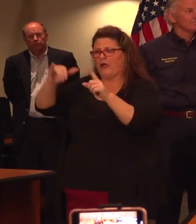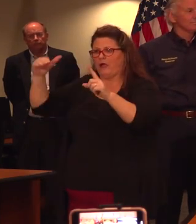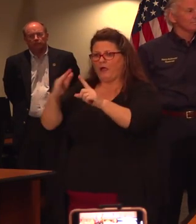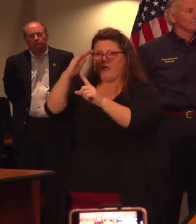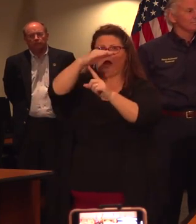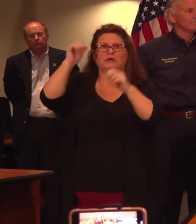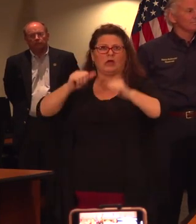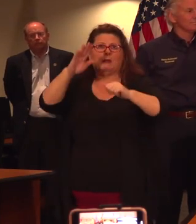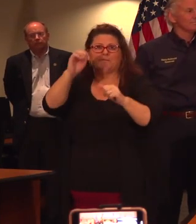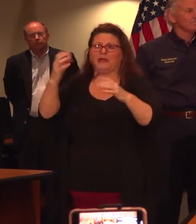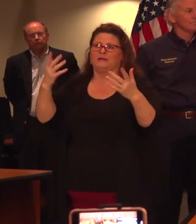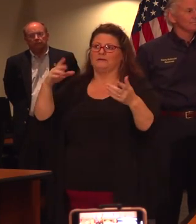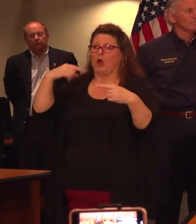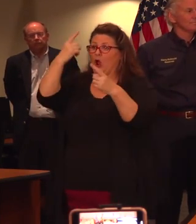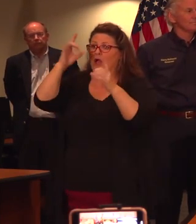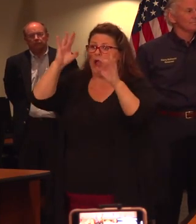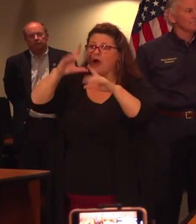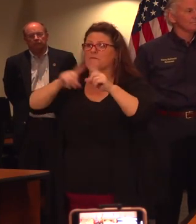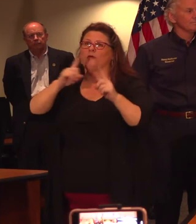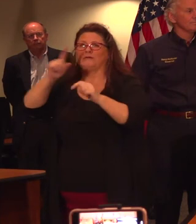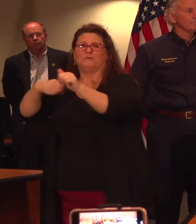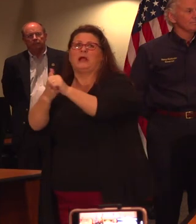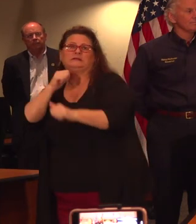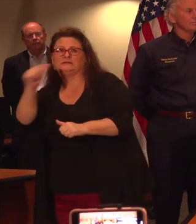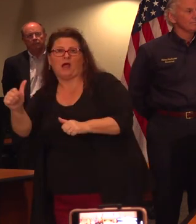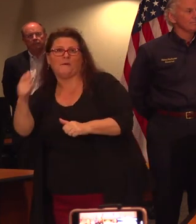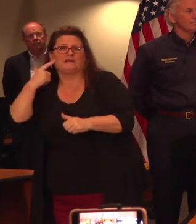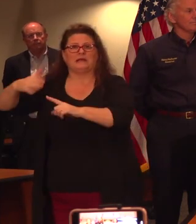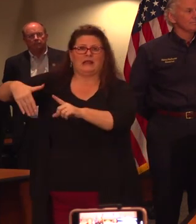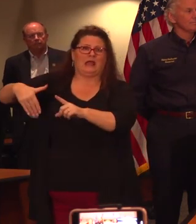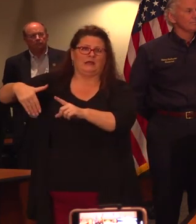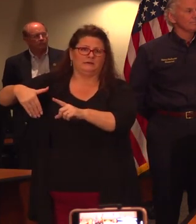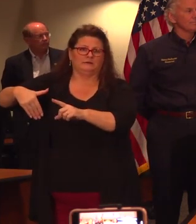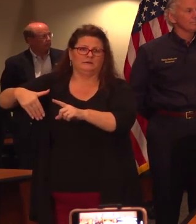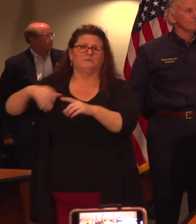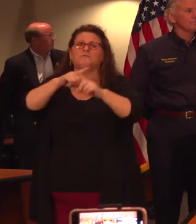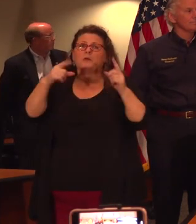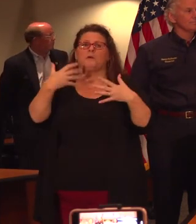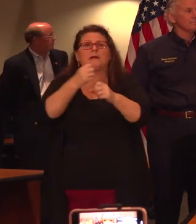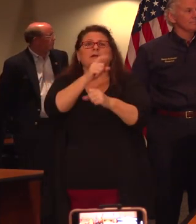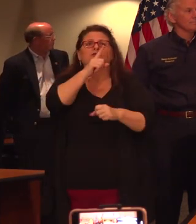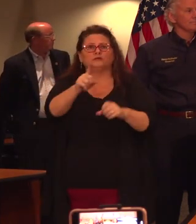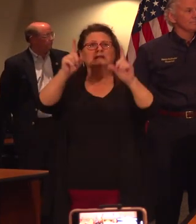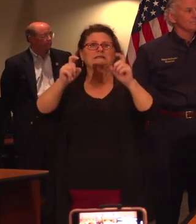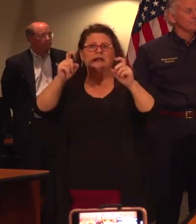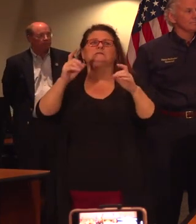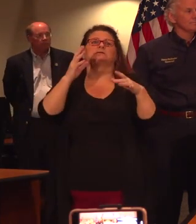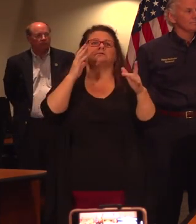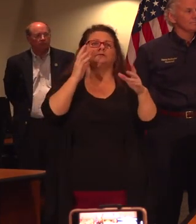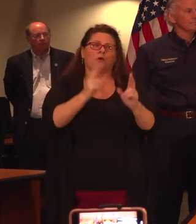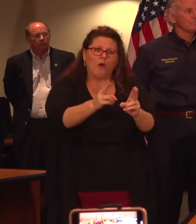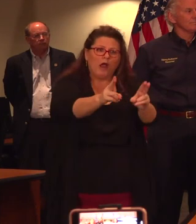the testing capacity is that now that there are no backlogs, we want to do everything that we can to expand testing, especially in